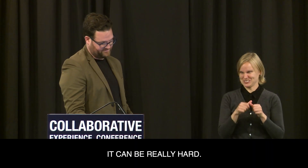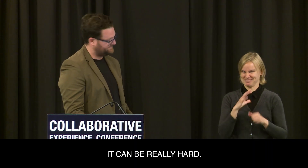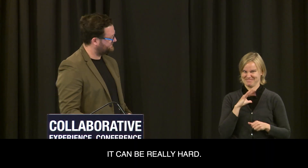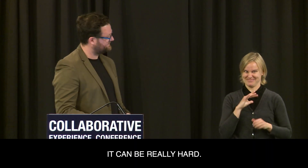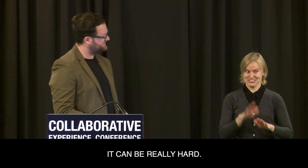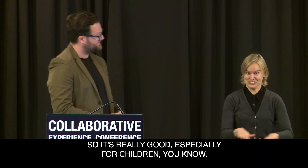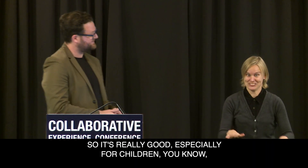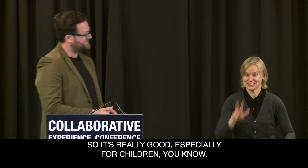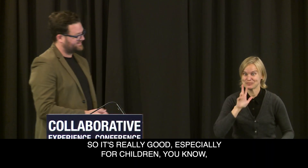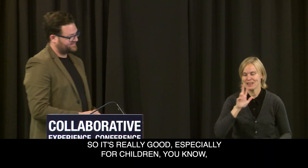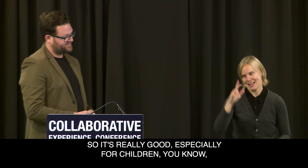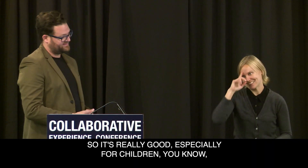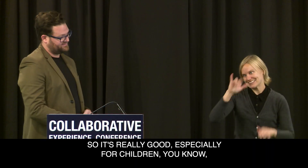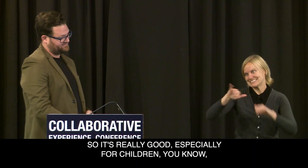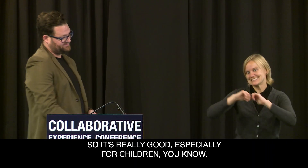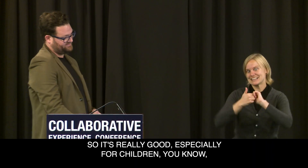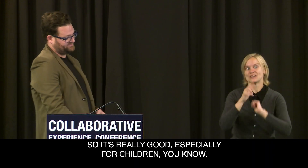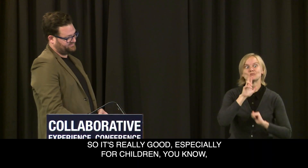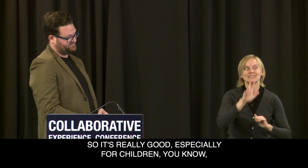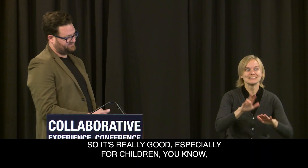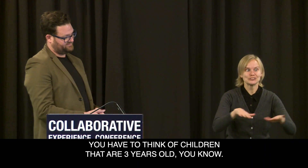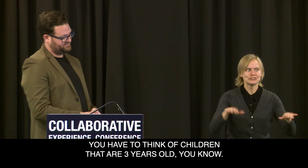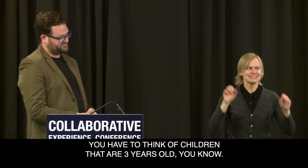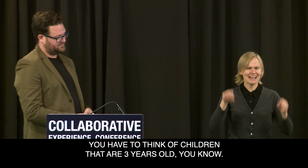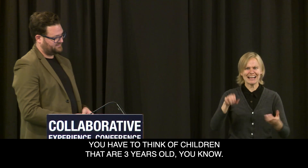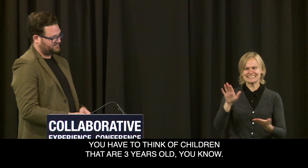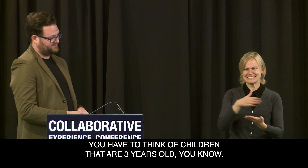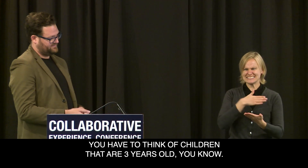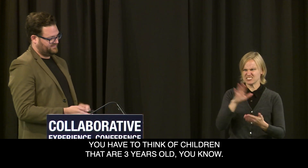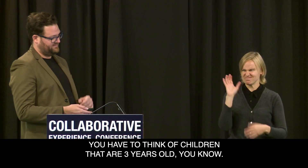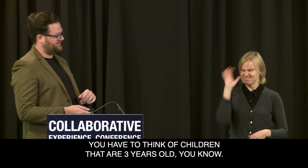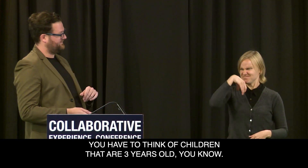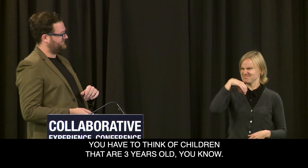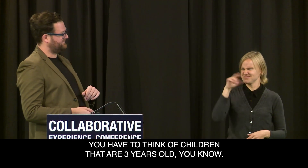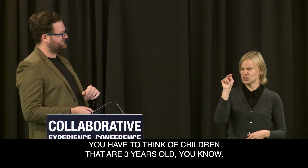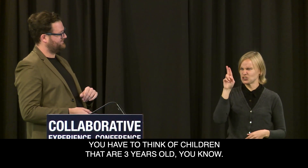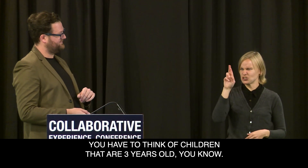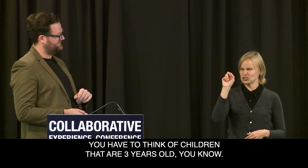hard. So it's really good, especially for children. You have to think of children that are 3 years old,